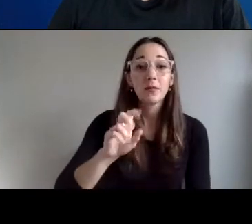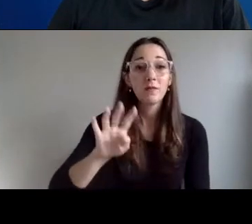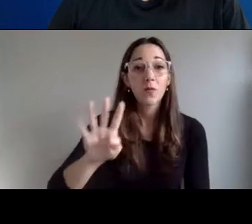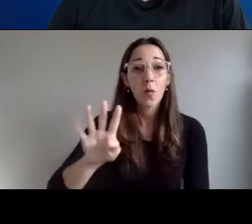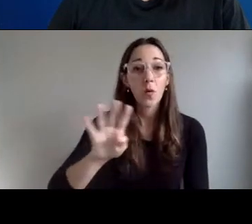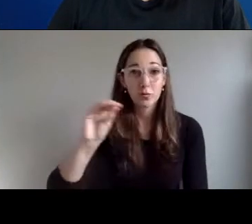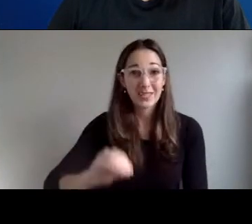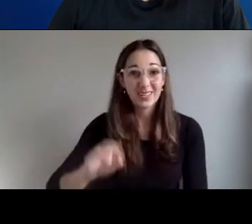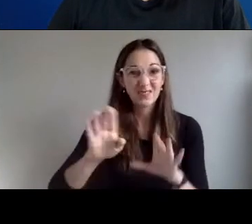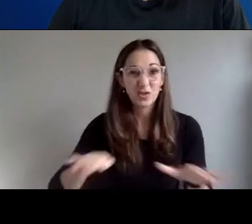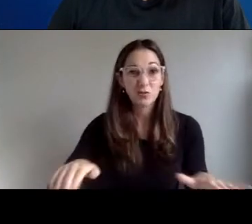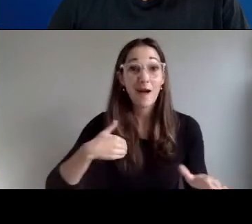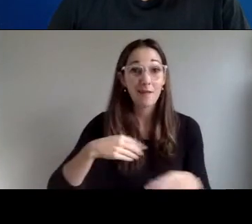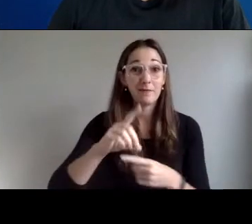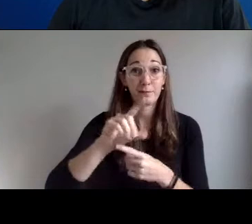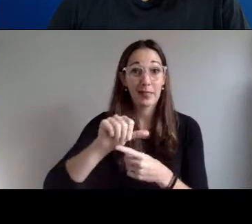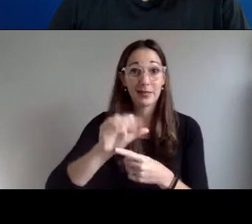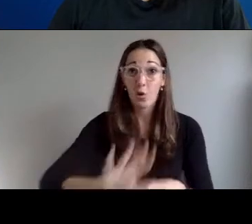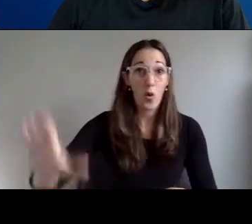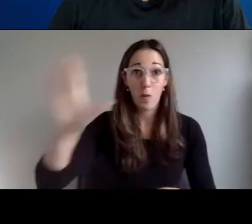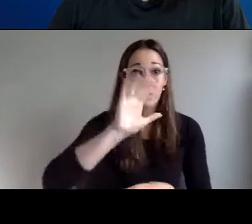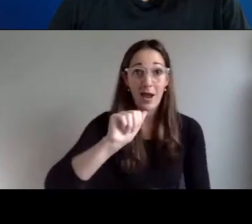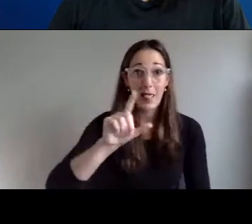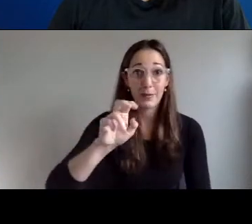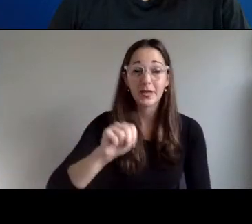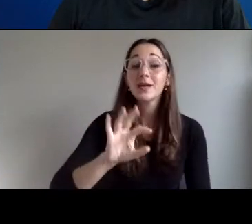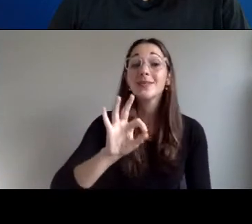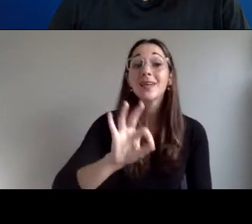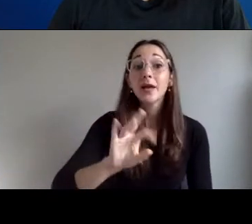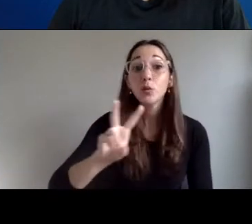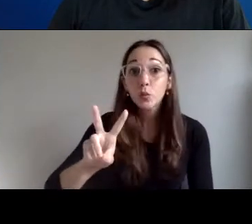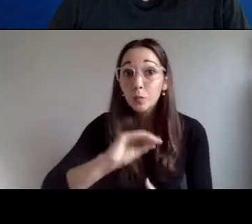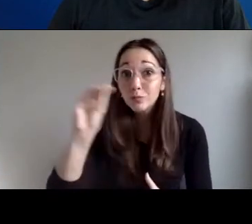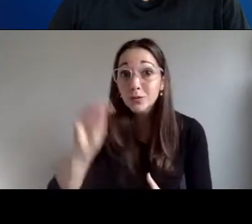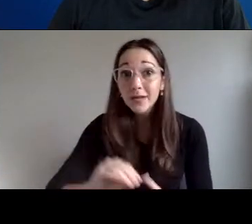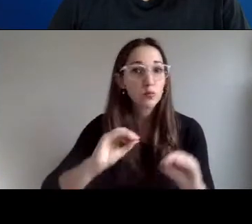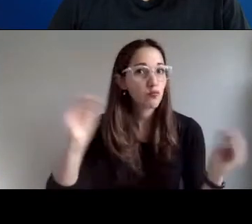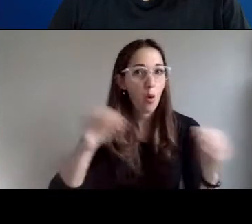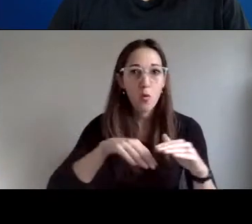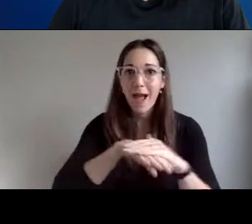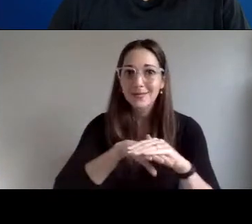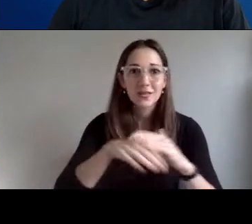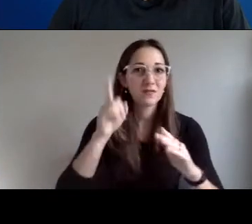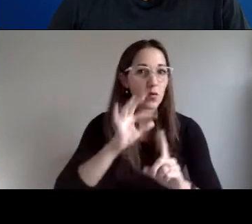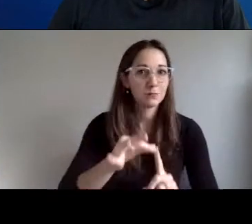92% of which do not have access to specialized services. So this whole data